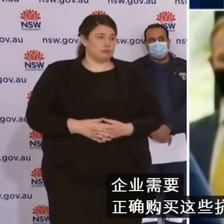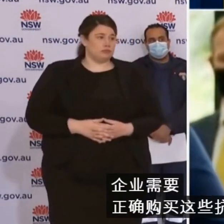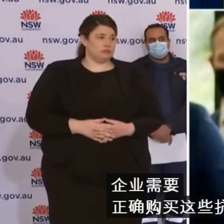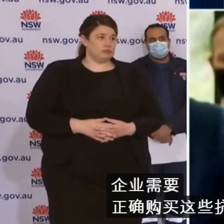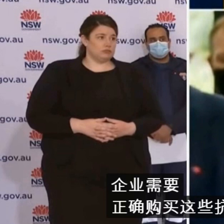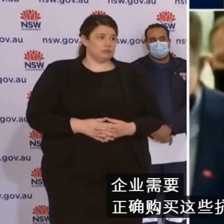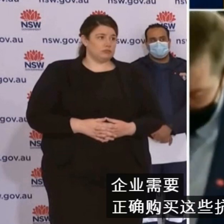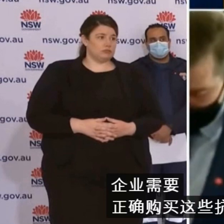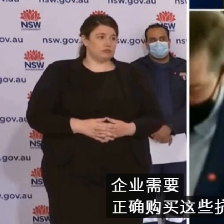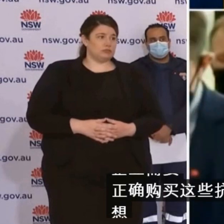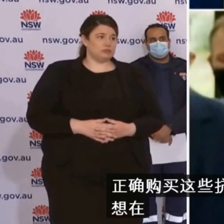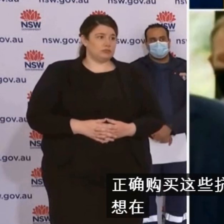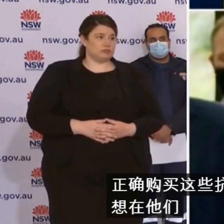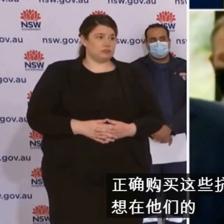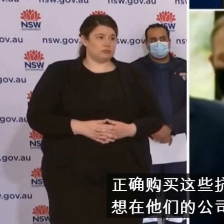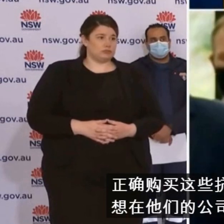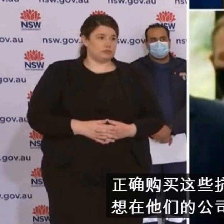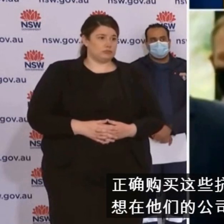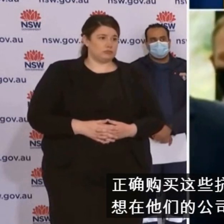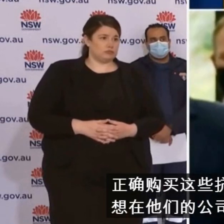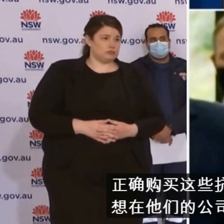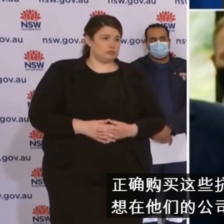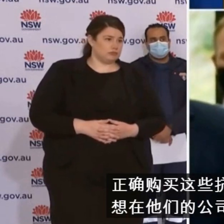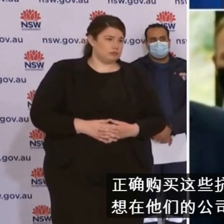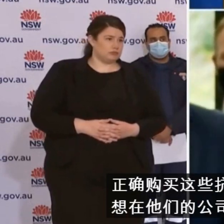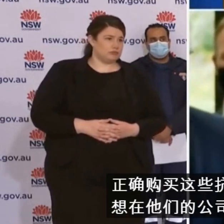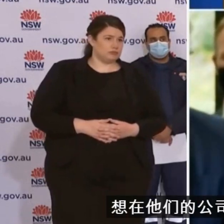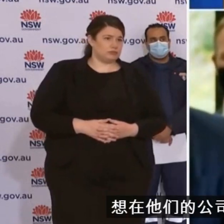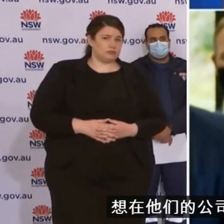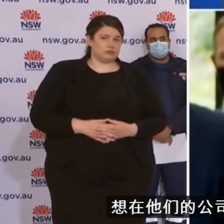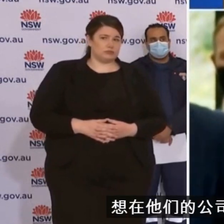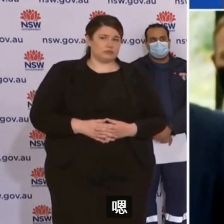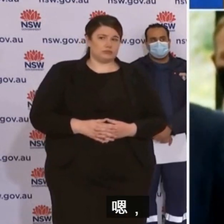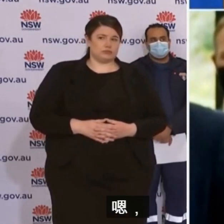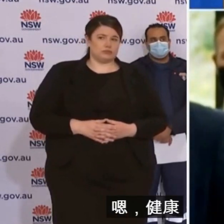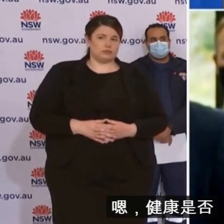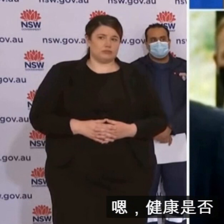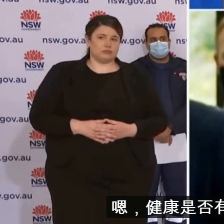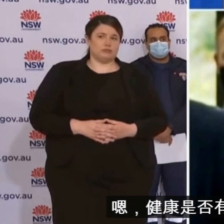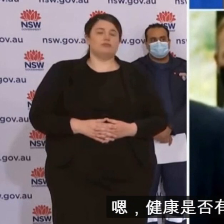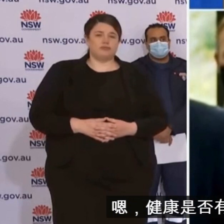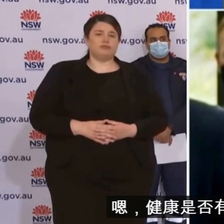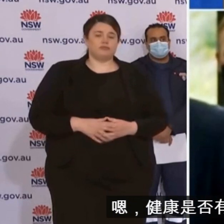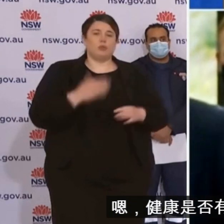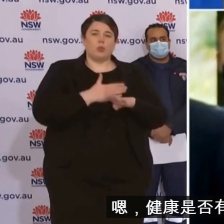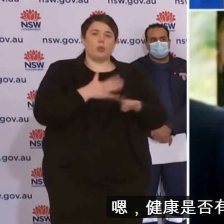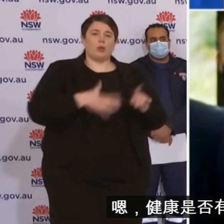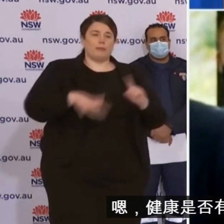these antigen tests, right, if they want to put it in place in their firm. Does health have antigen tests